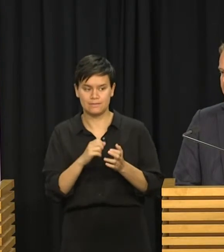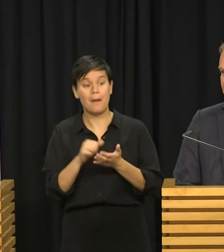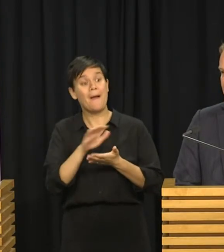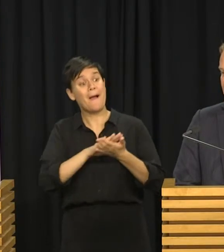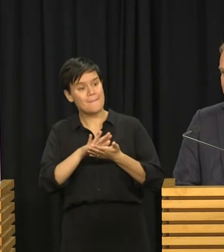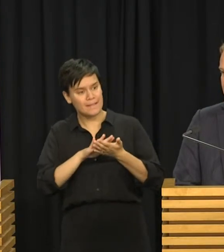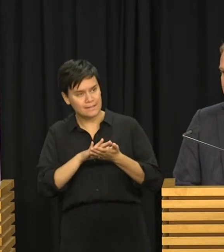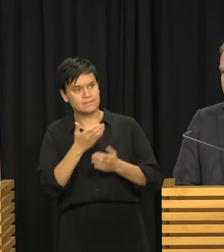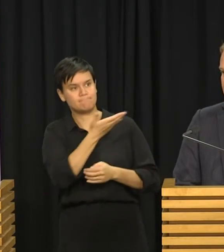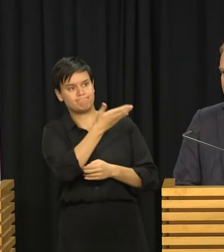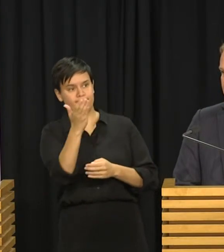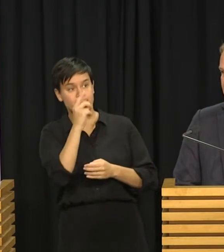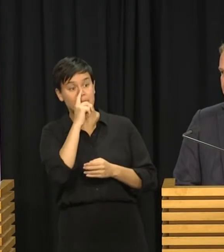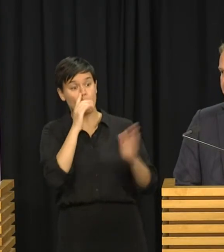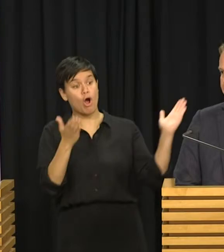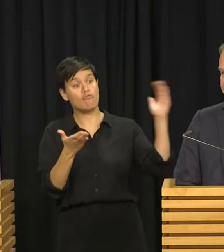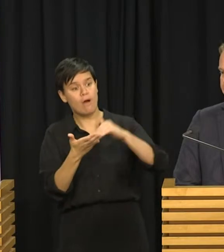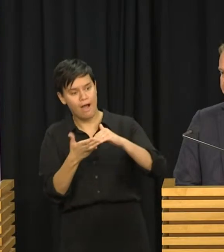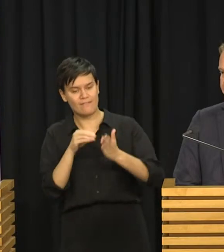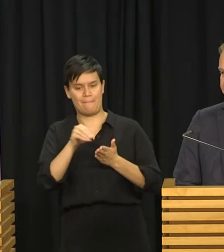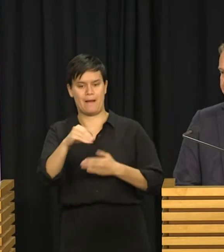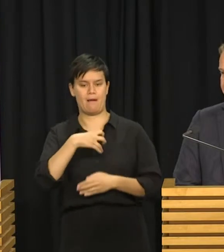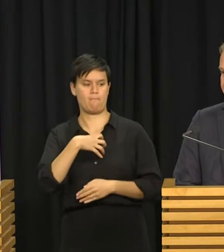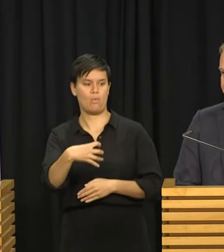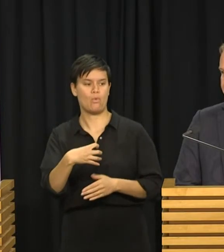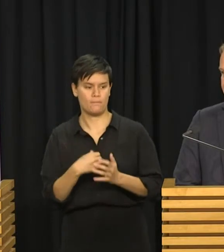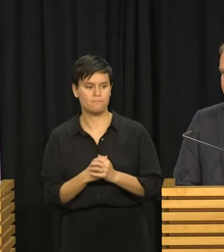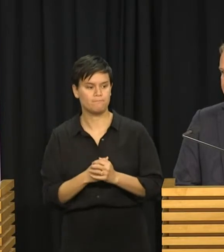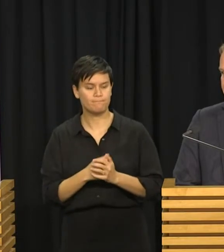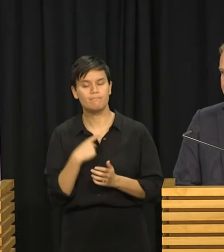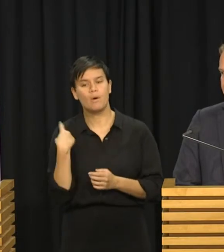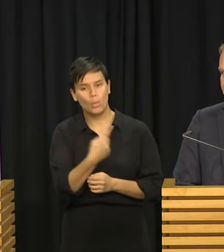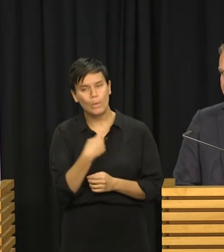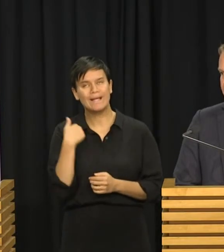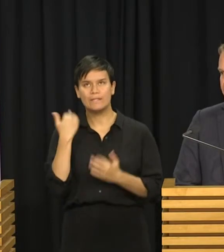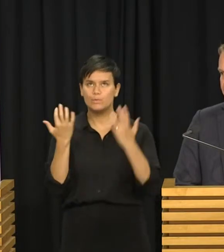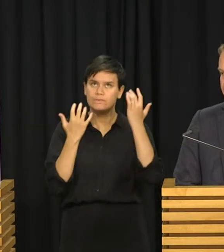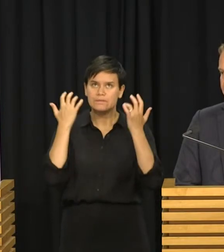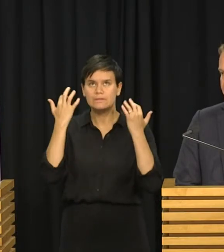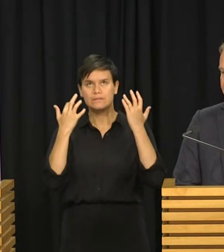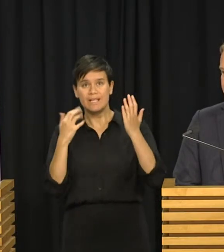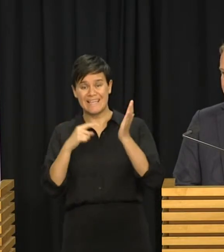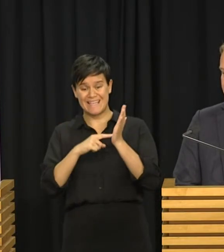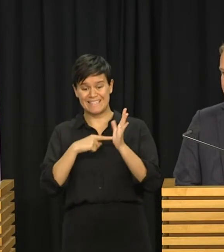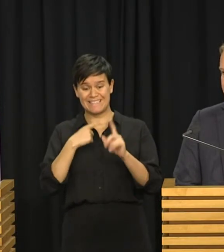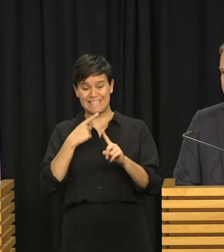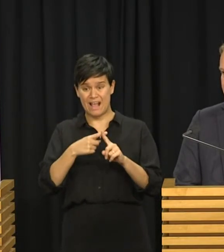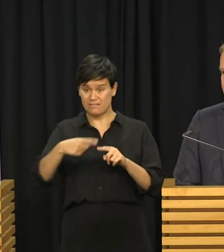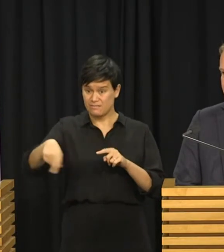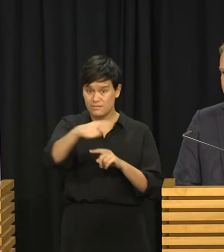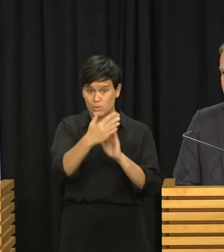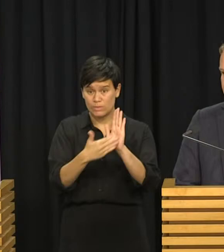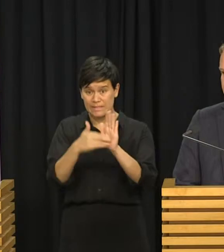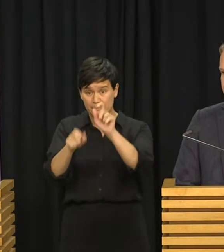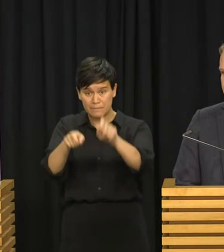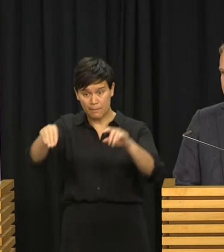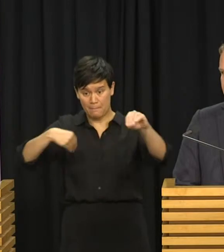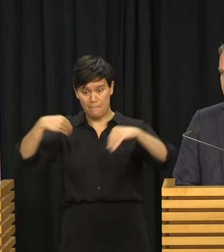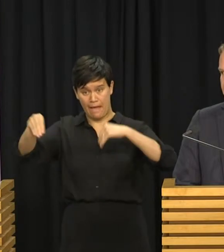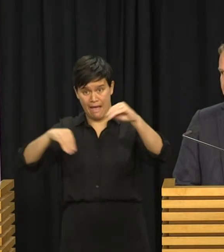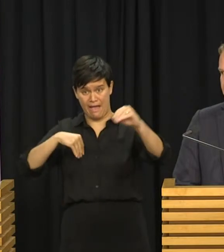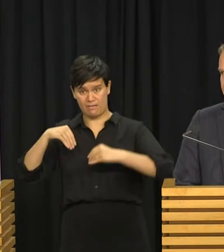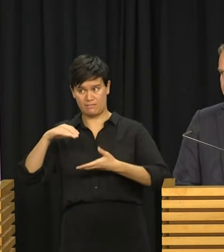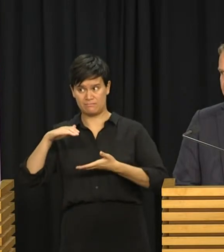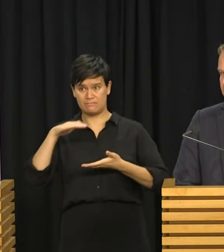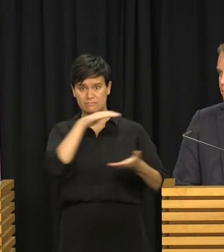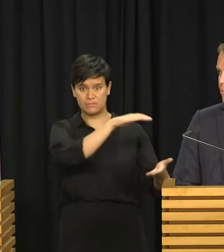present some challenges, but we have to make a call upon, on behalf of New Zealand taxpayers around where the split lies